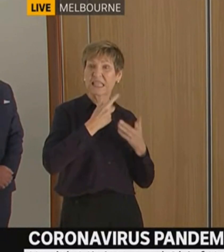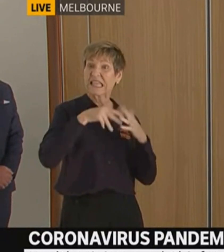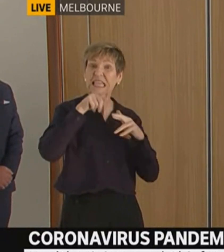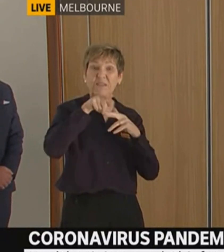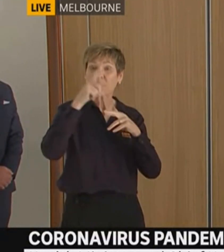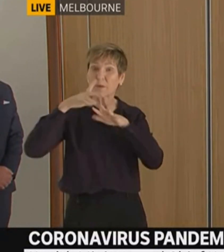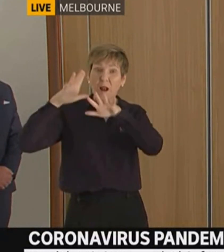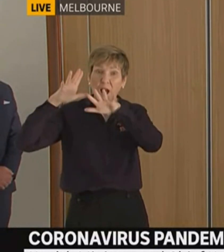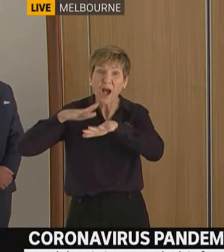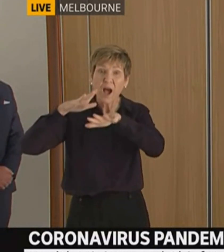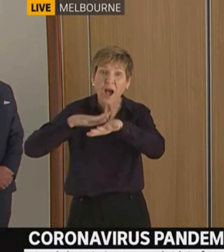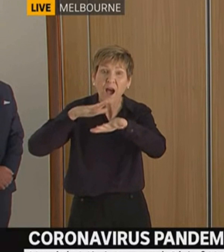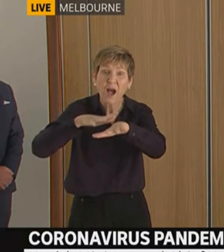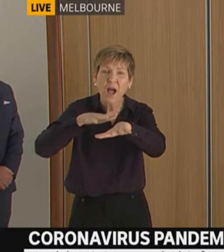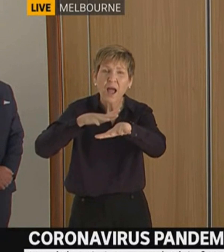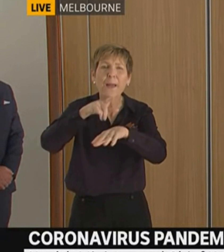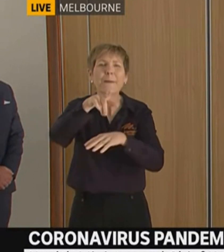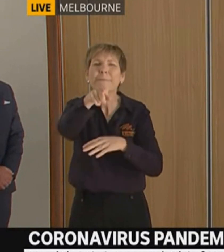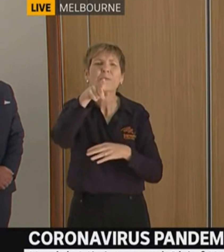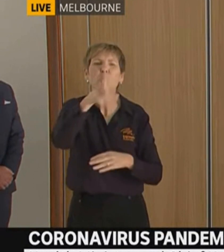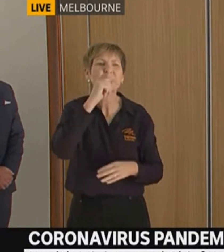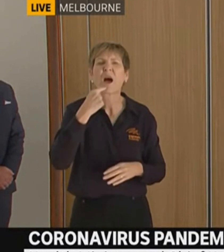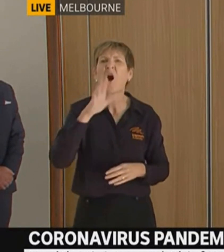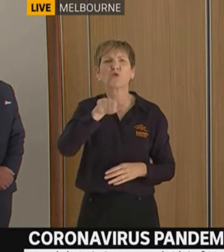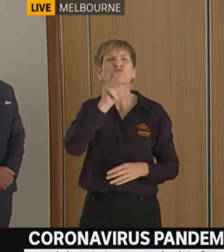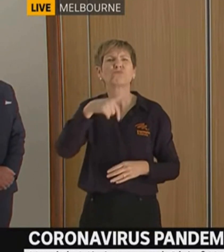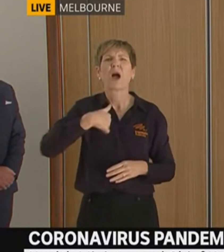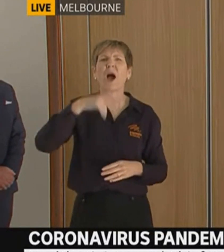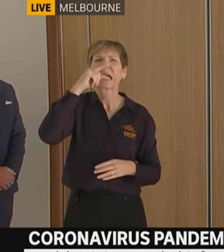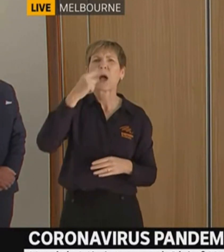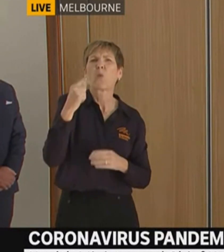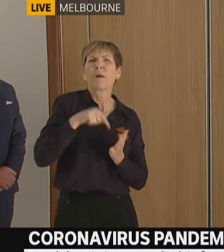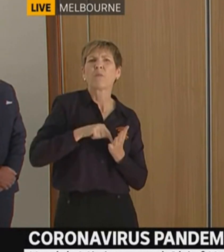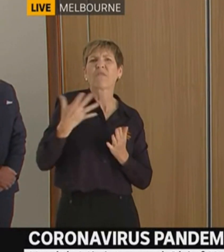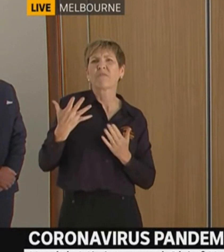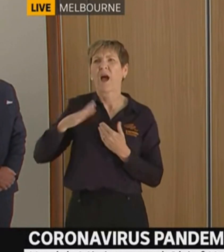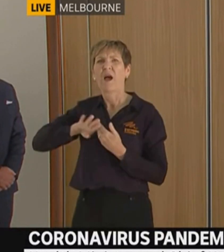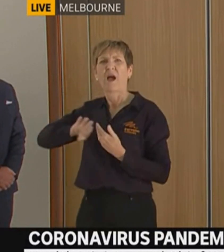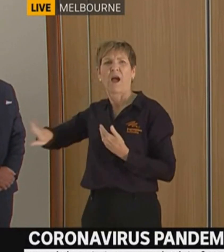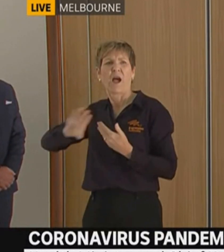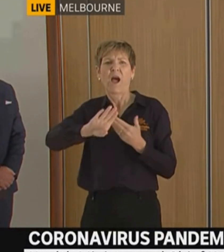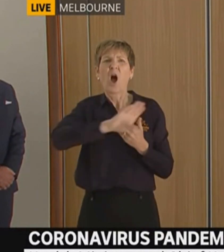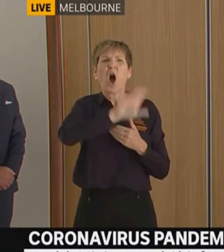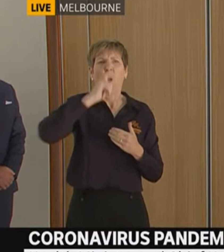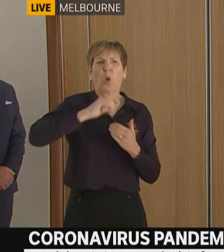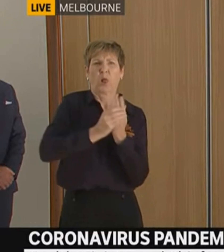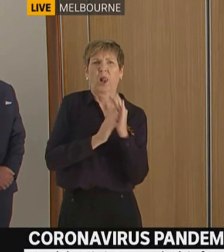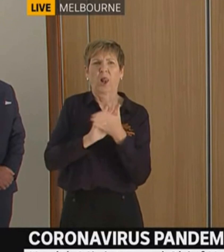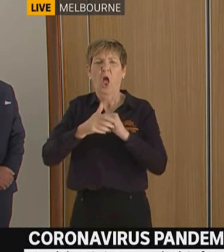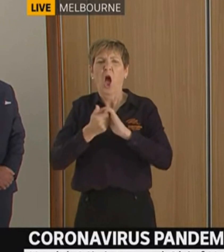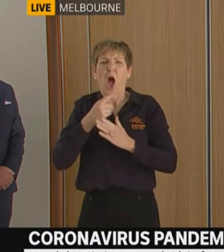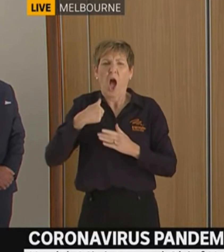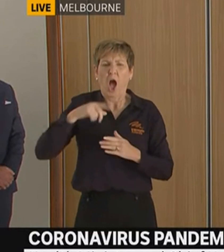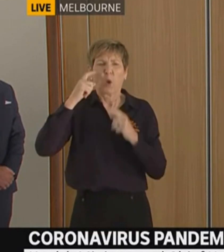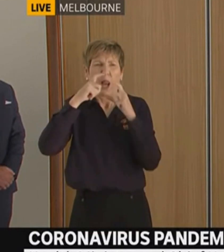gathering, even if people try to make it safe by trying to practice distancing and hand hygiene, is inherently